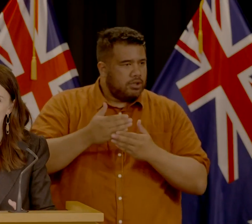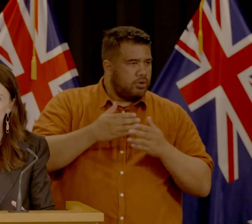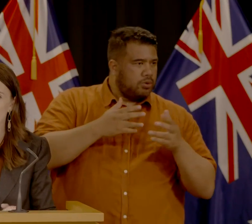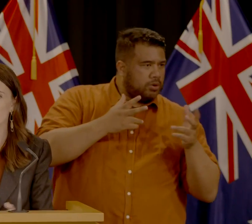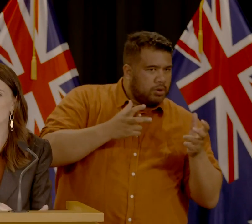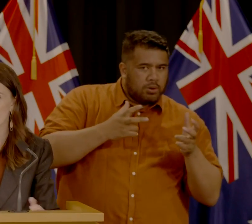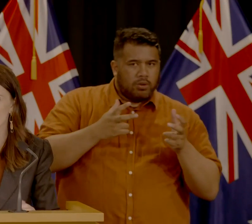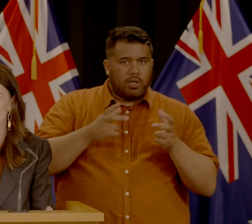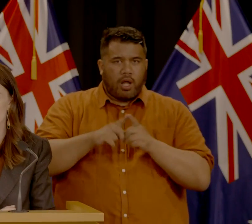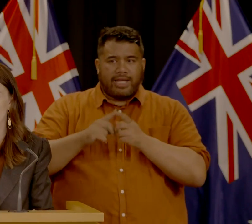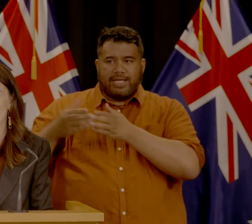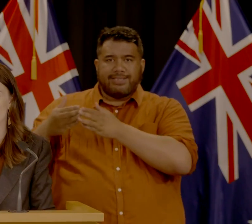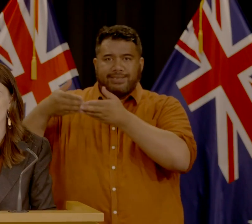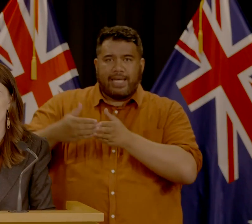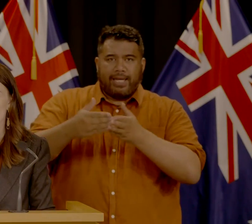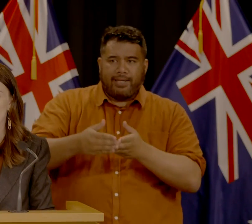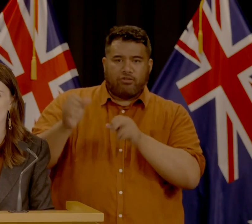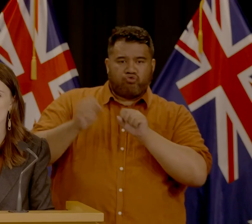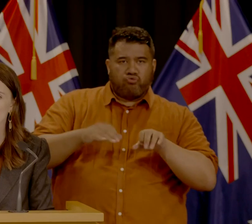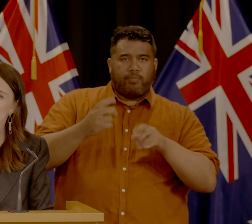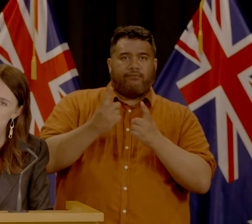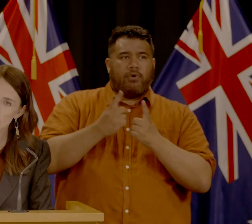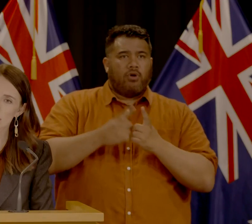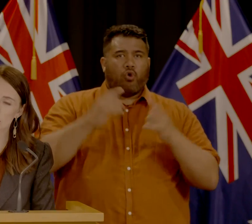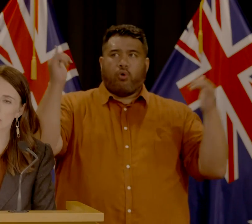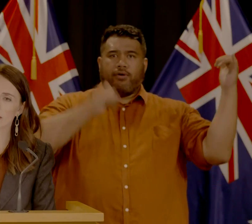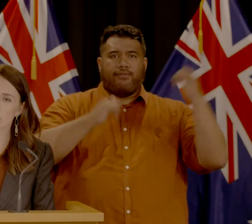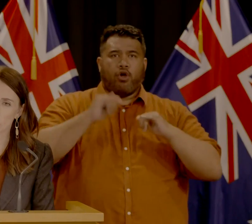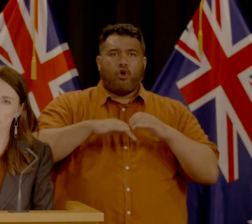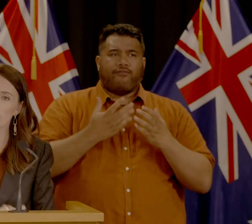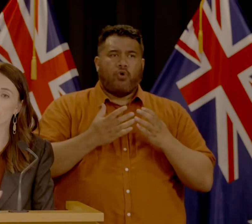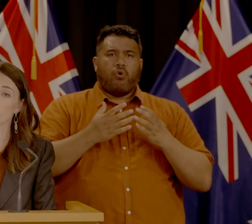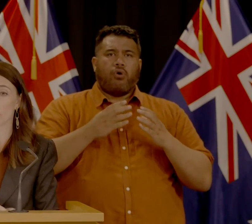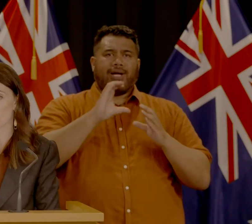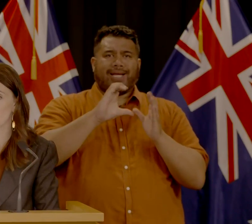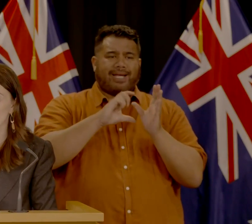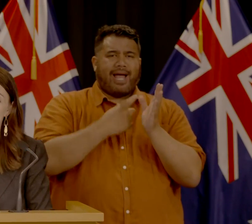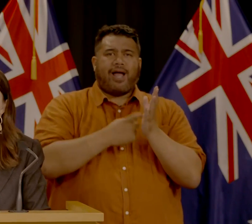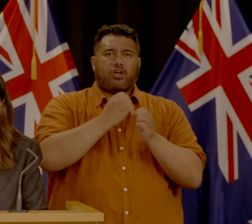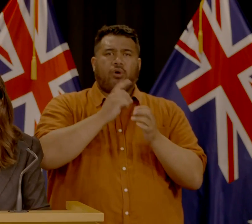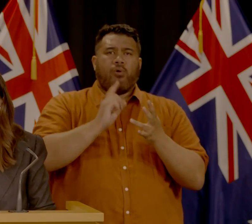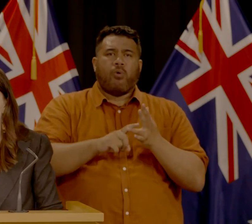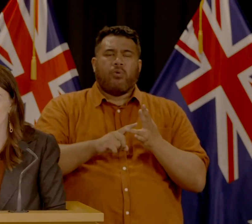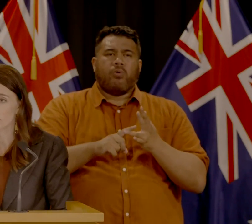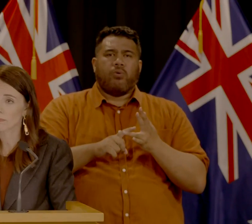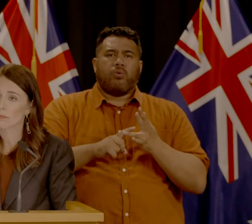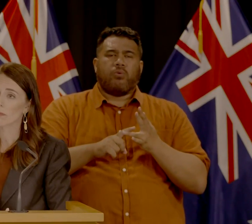air freight, and there were some other considerations. So we made those decisions fairly promptly, but they were also informed by